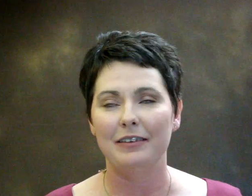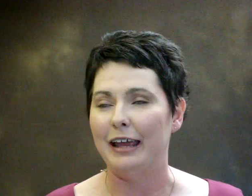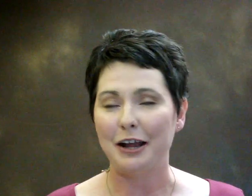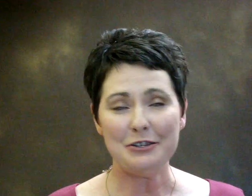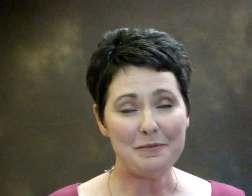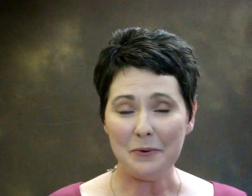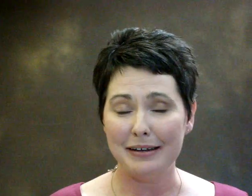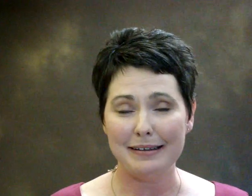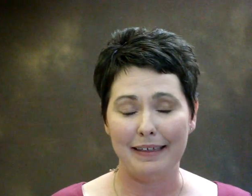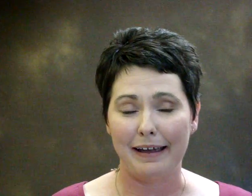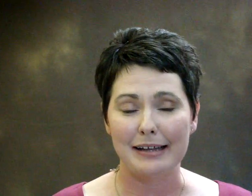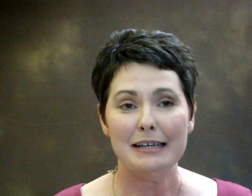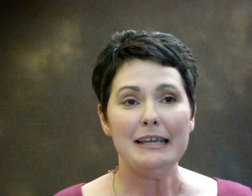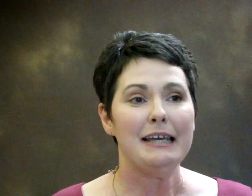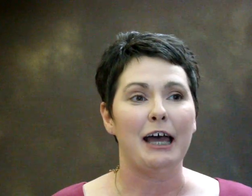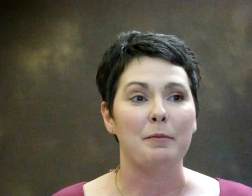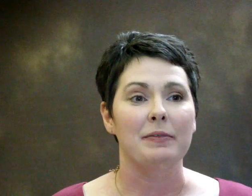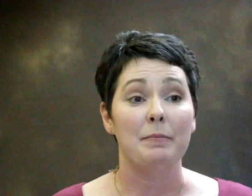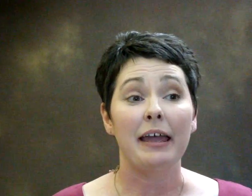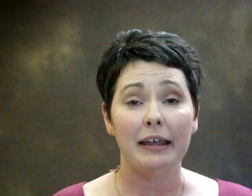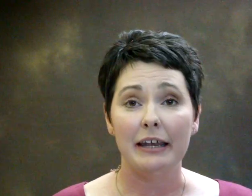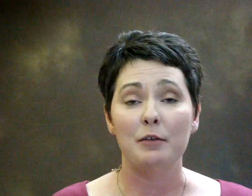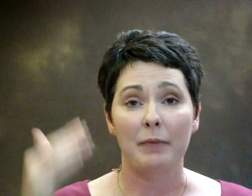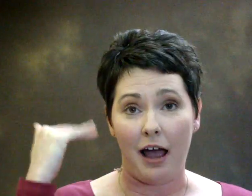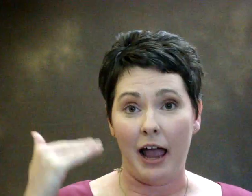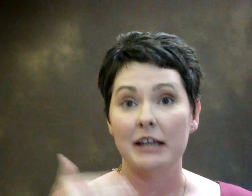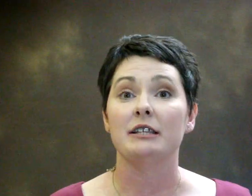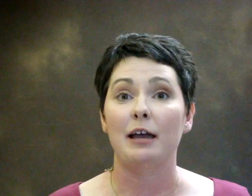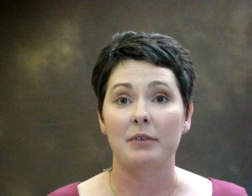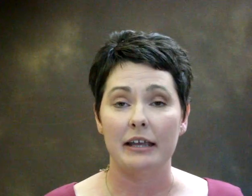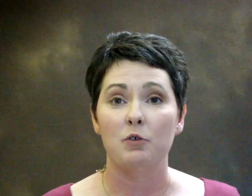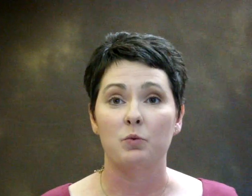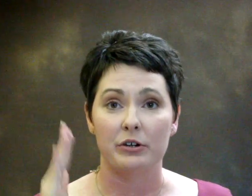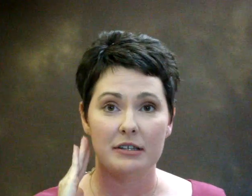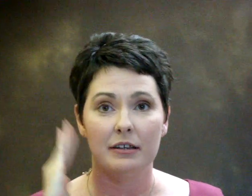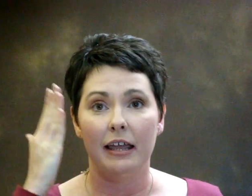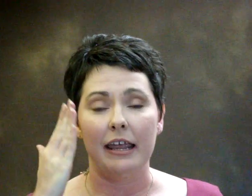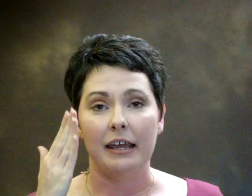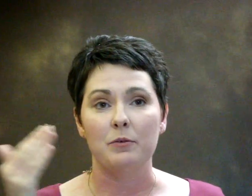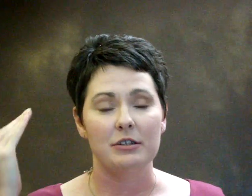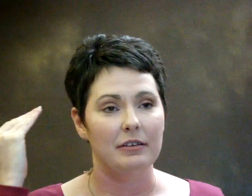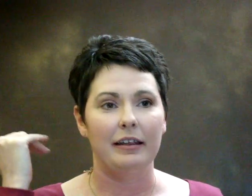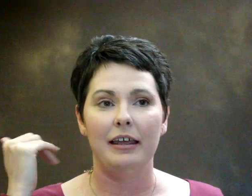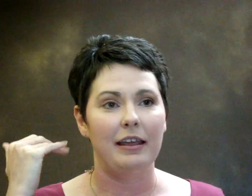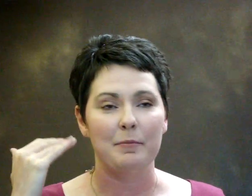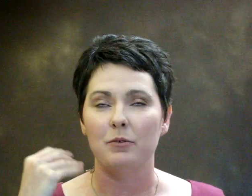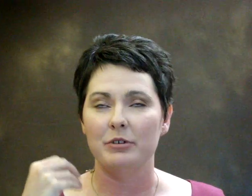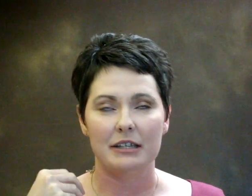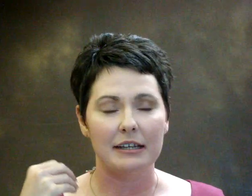It got to the point that the pain in my eye just kept on getting worse, and it was just